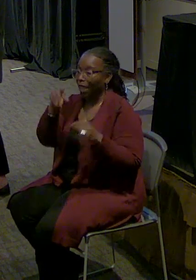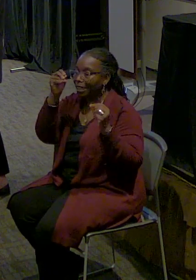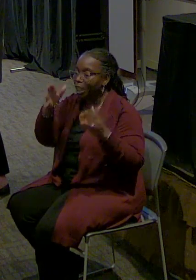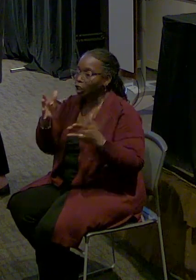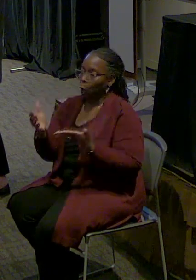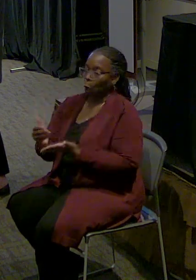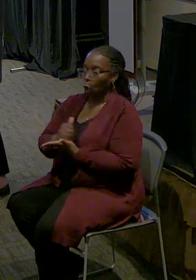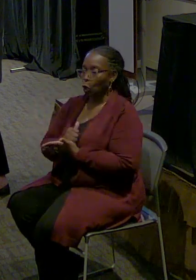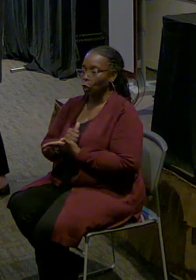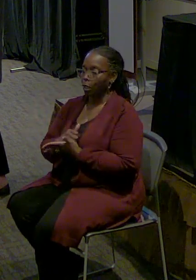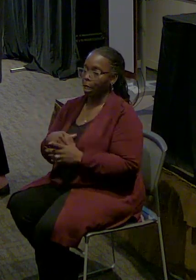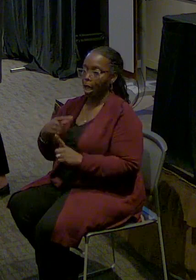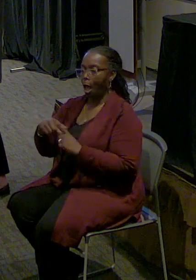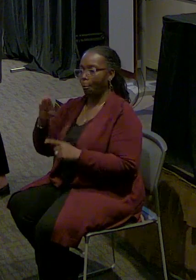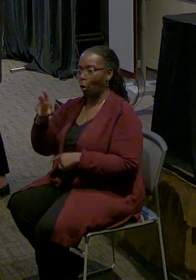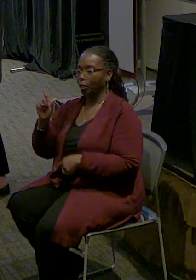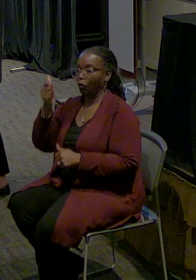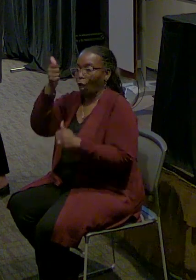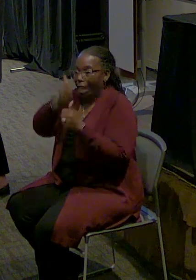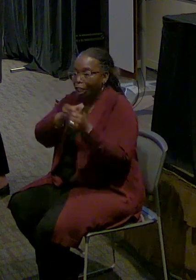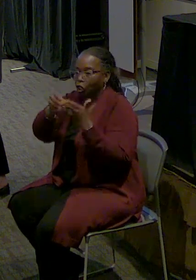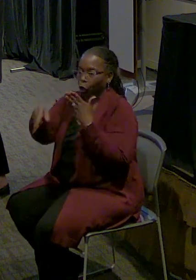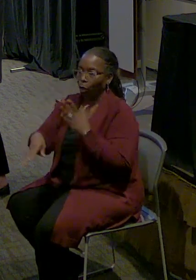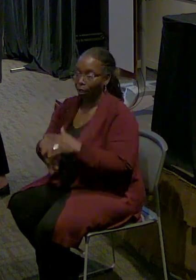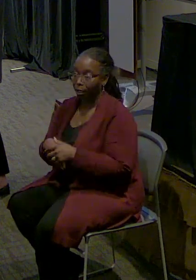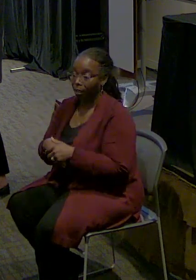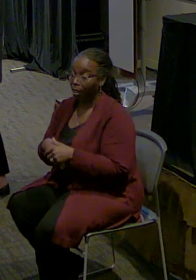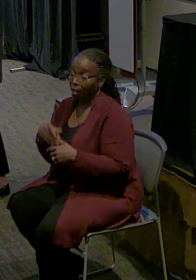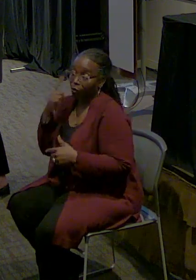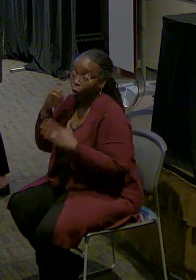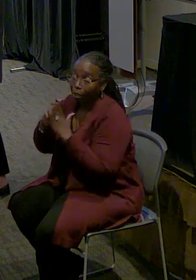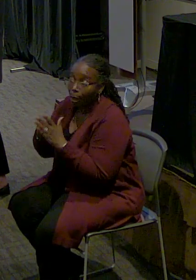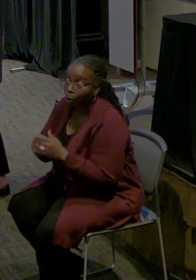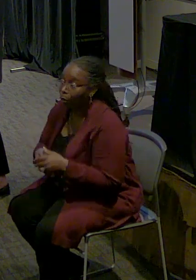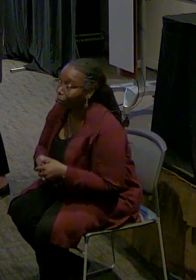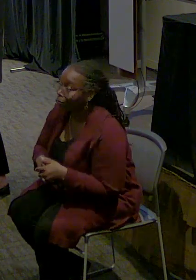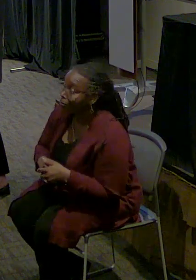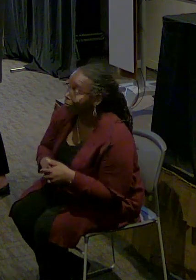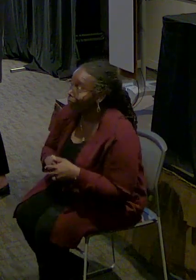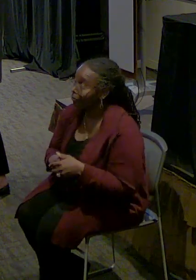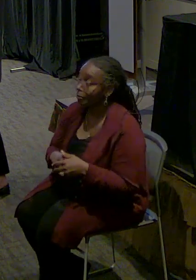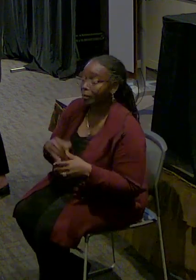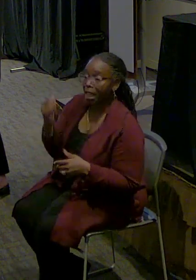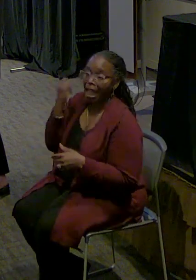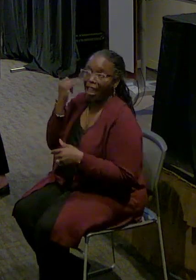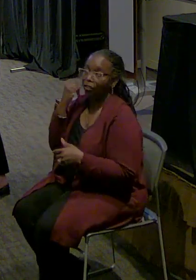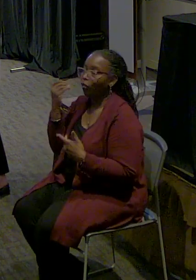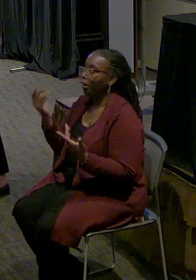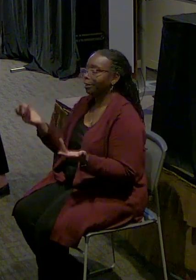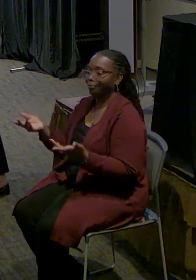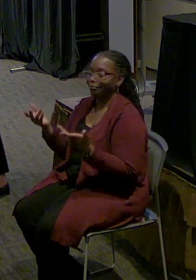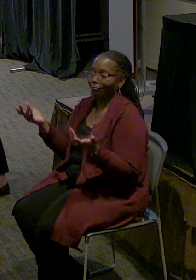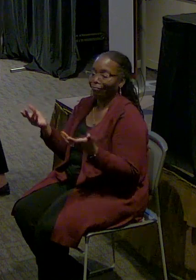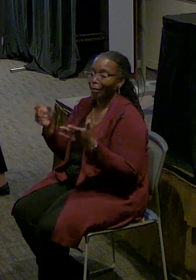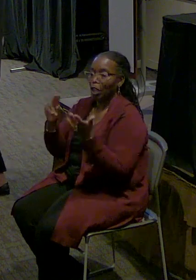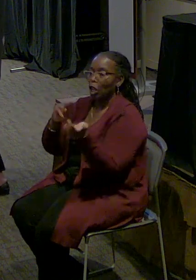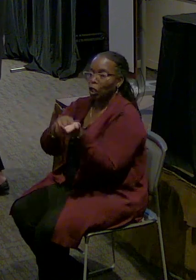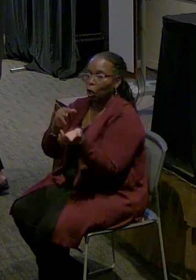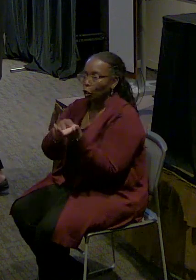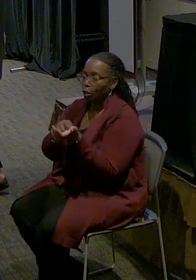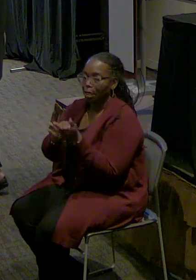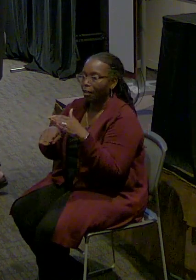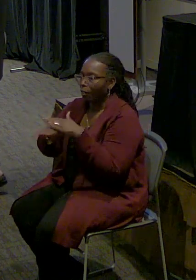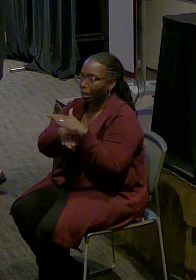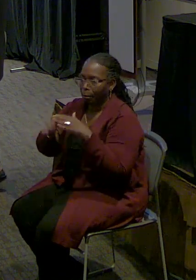teacher earns a bonus for each student. So for example, if our nursing